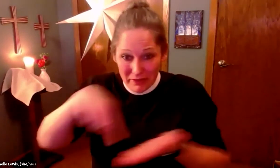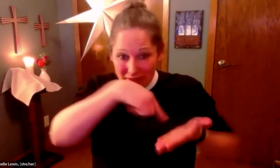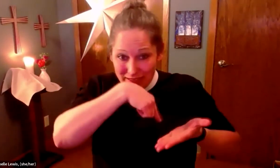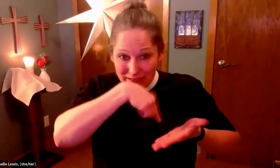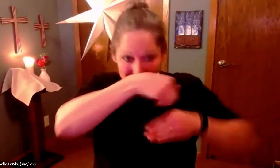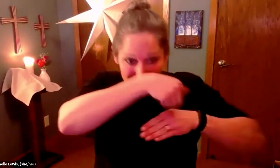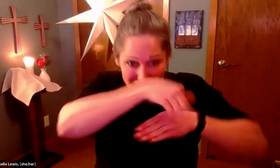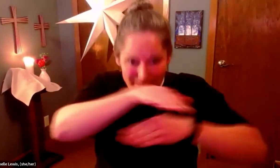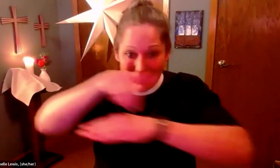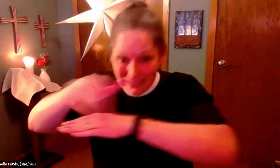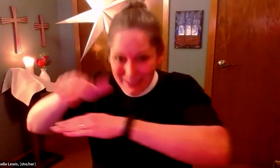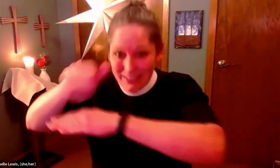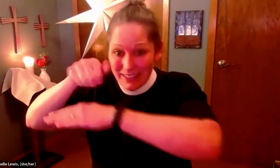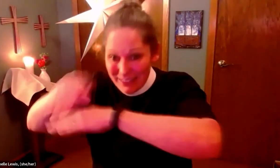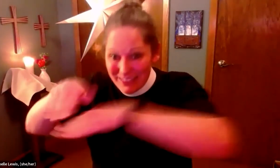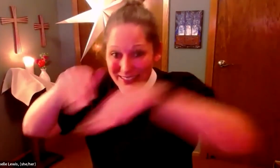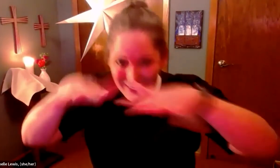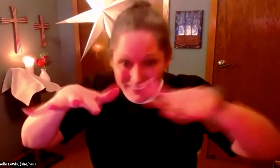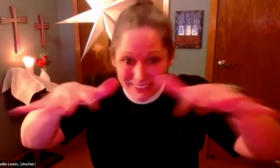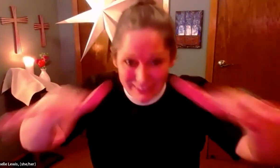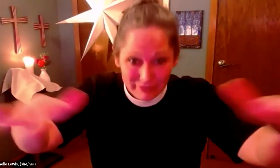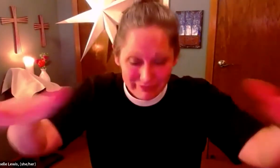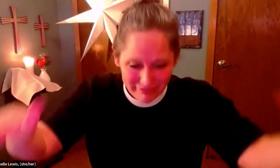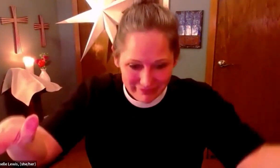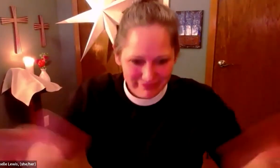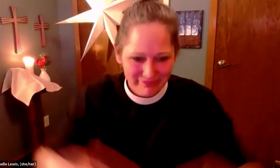and God sends us from this place.